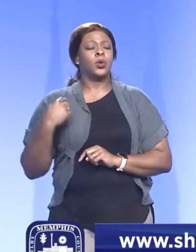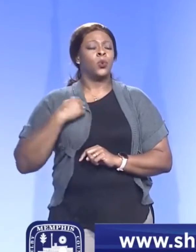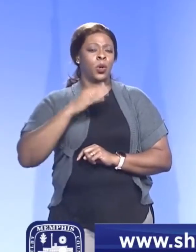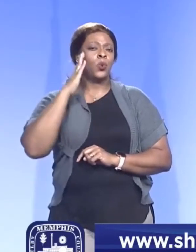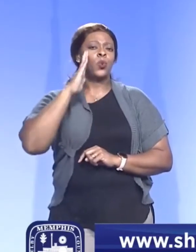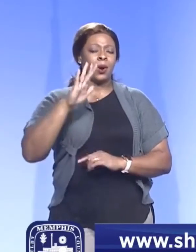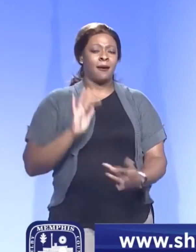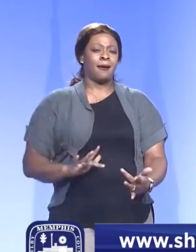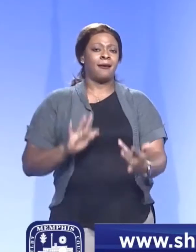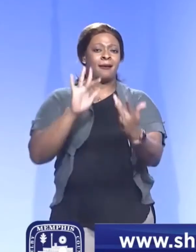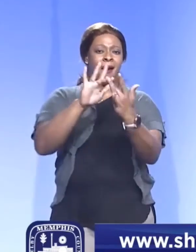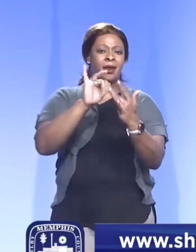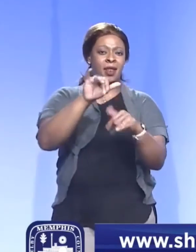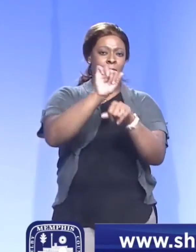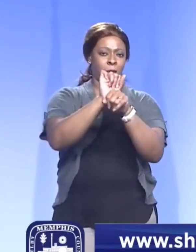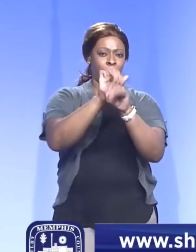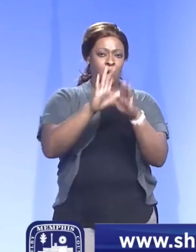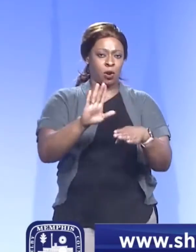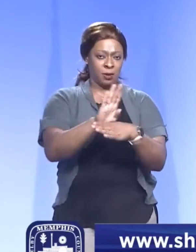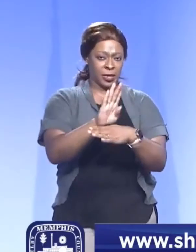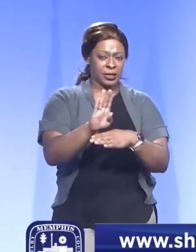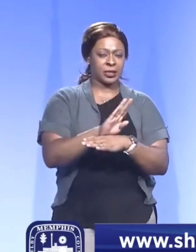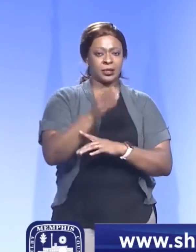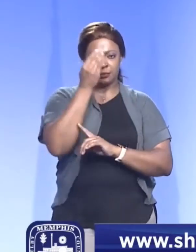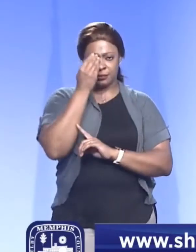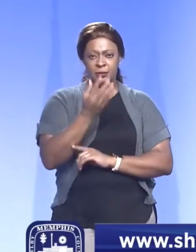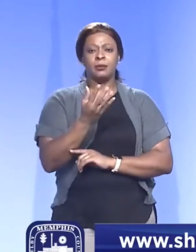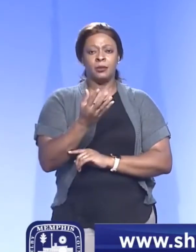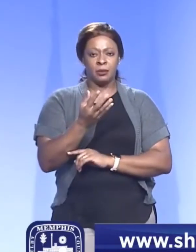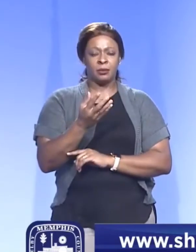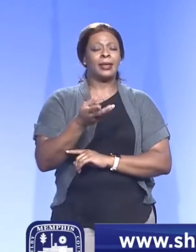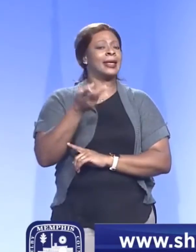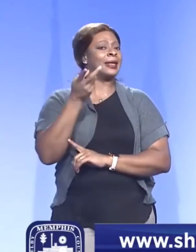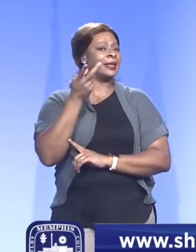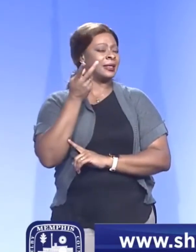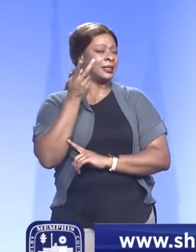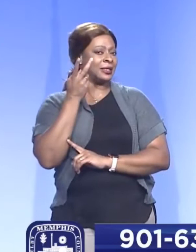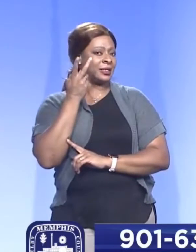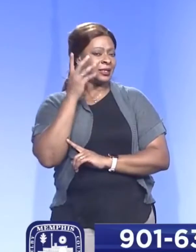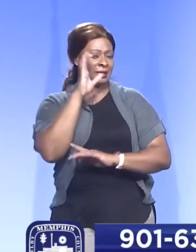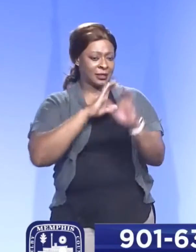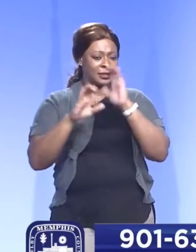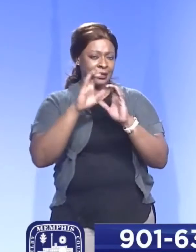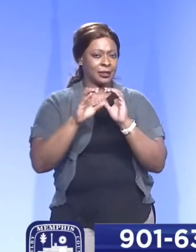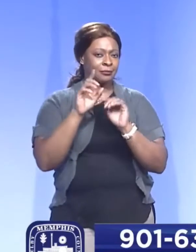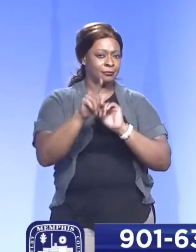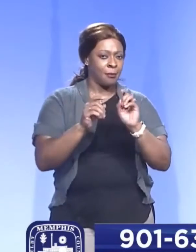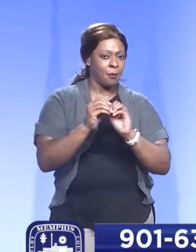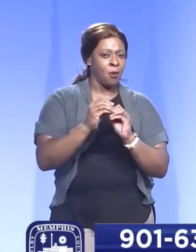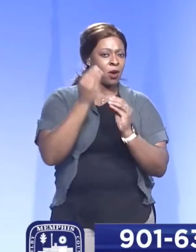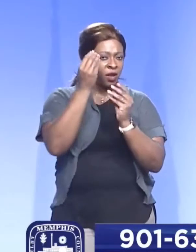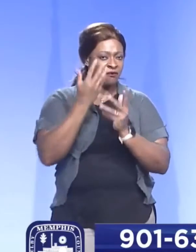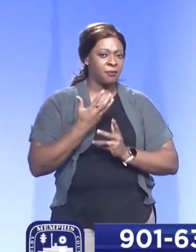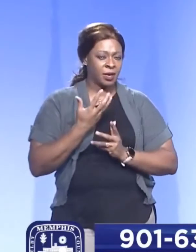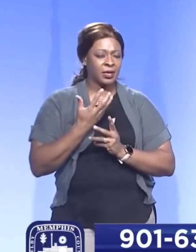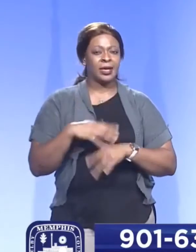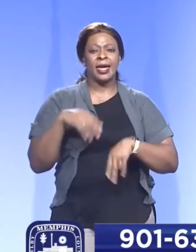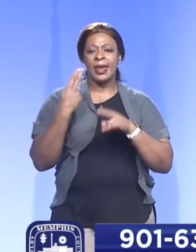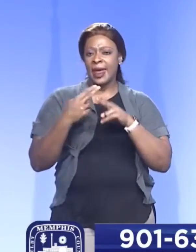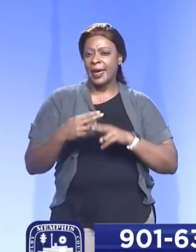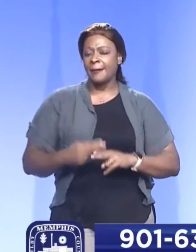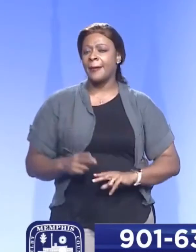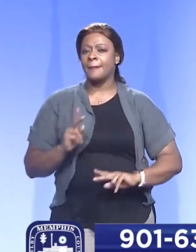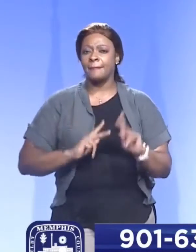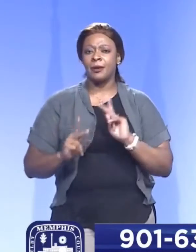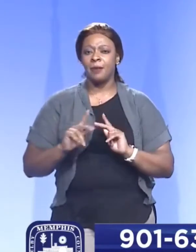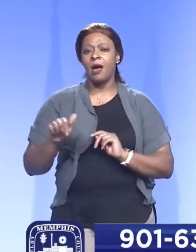will contact the employer and seek additional information, names of